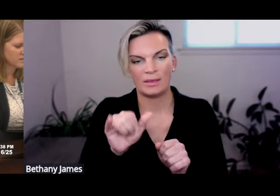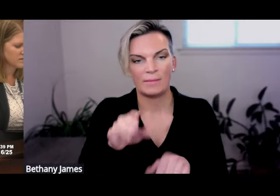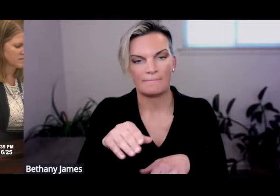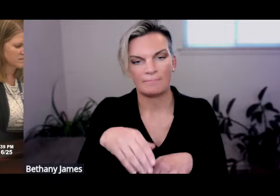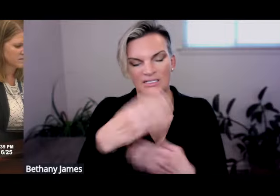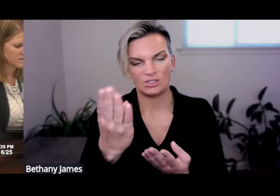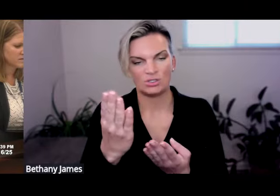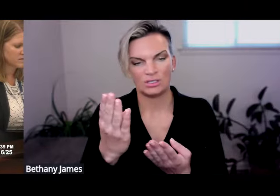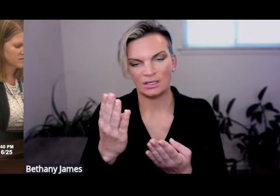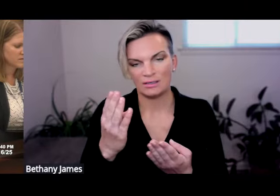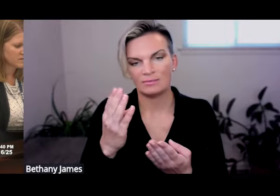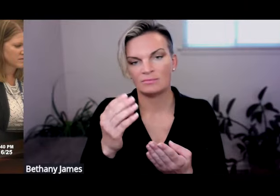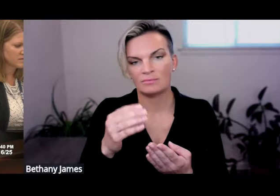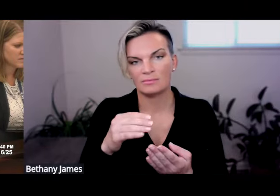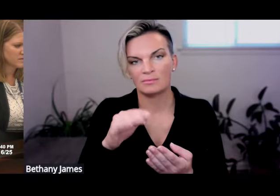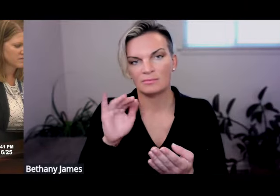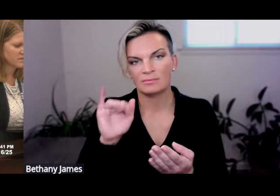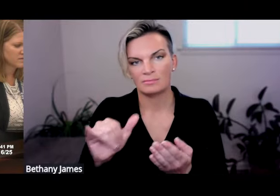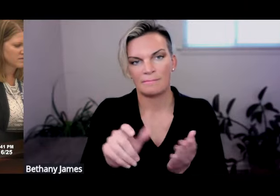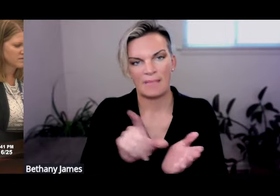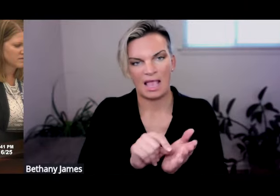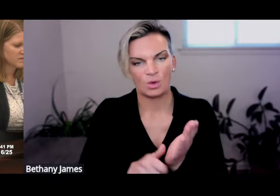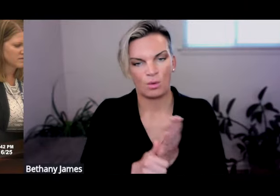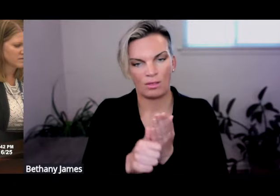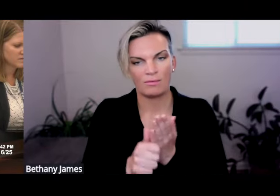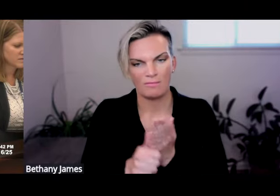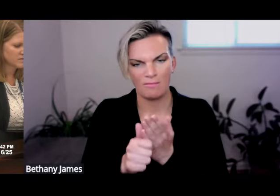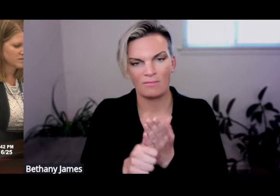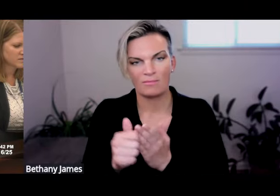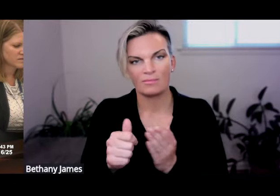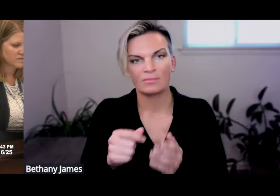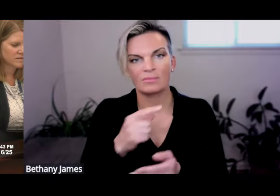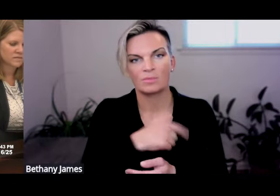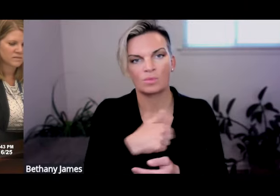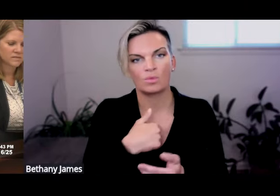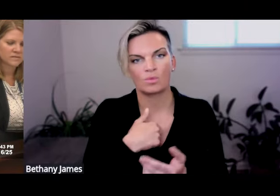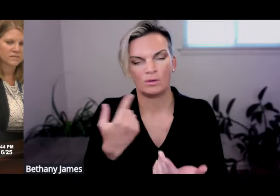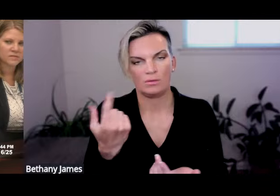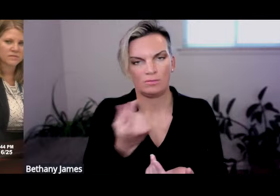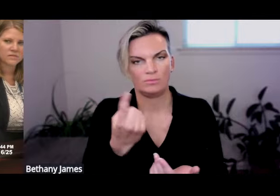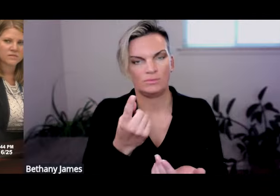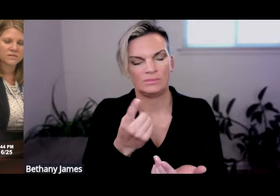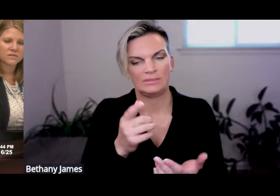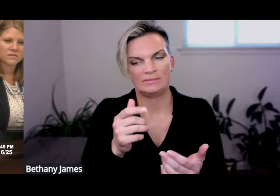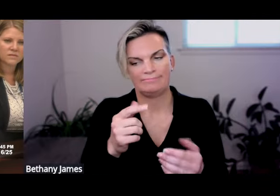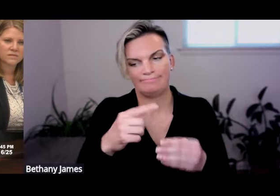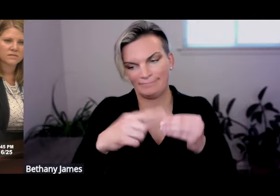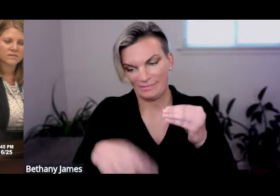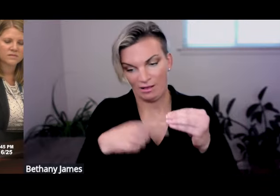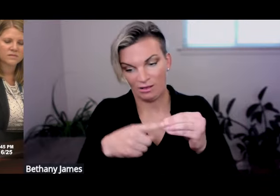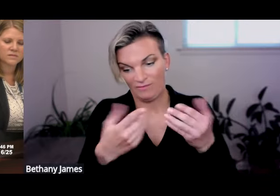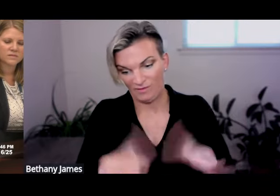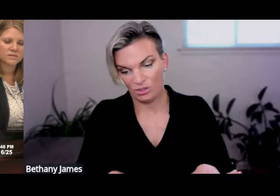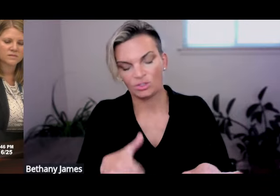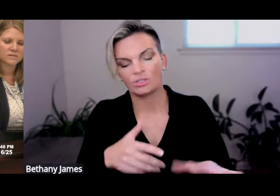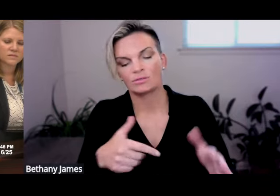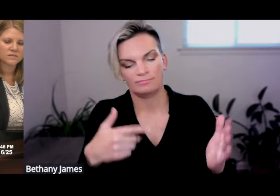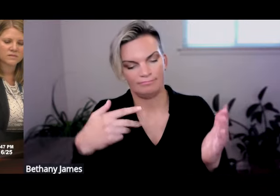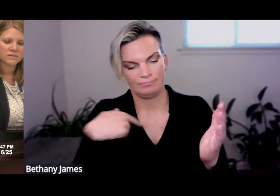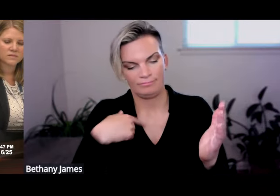might recall, we try to go through these at the end of each cycle. At this point, we are not